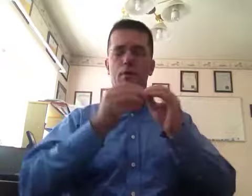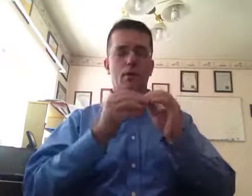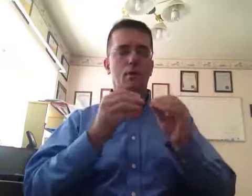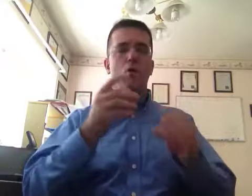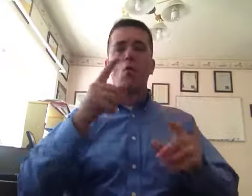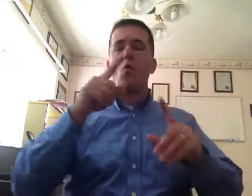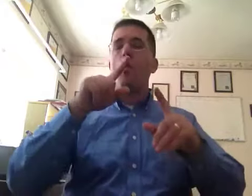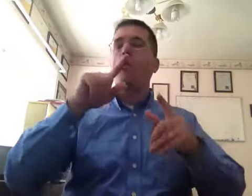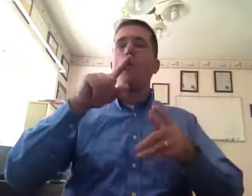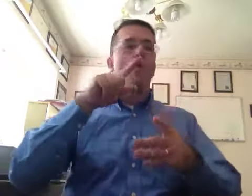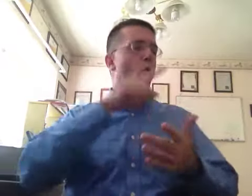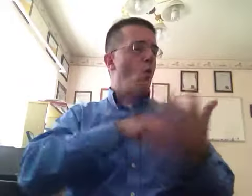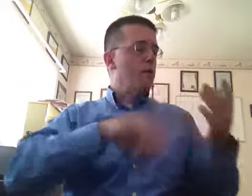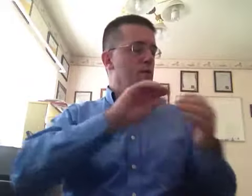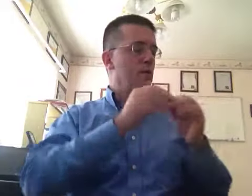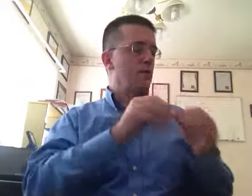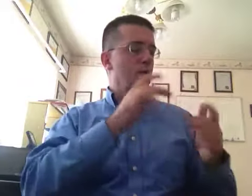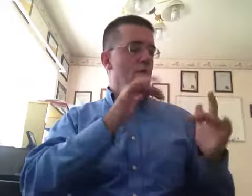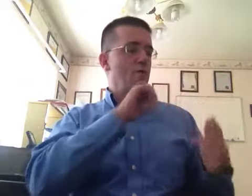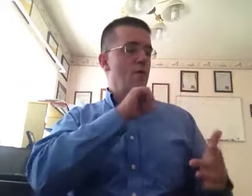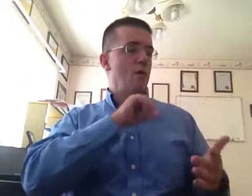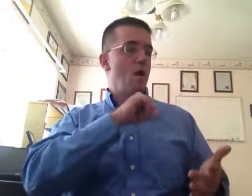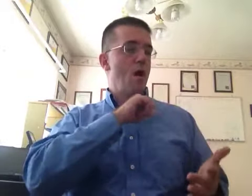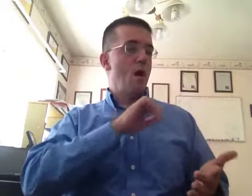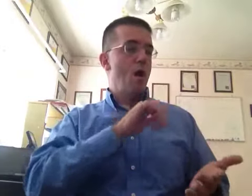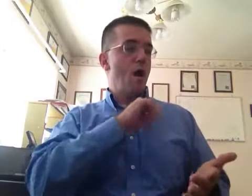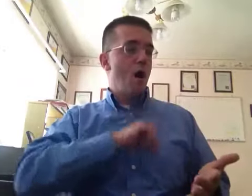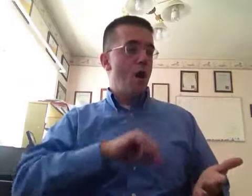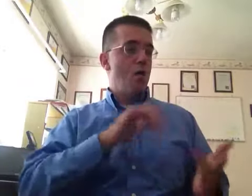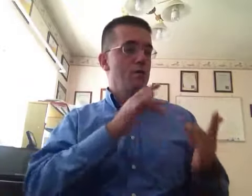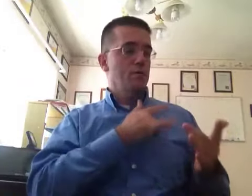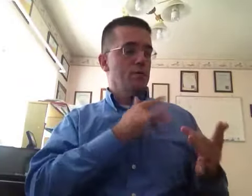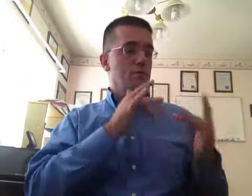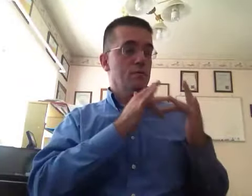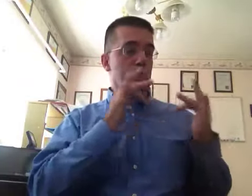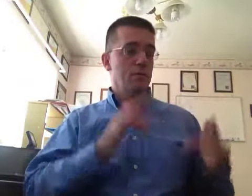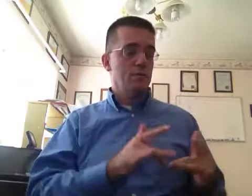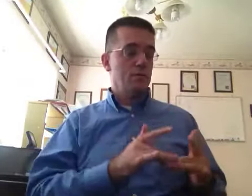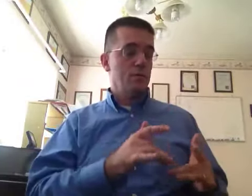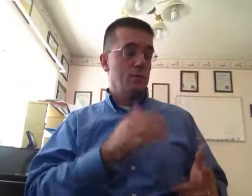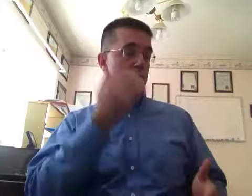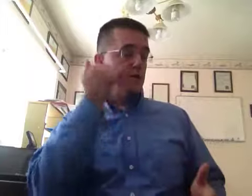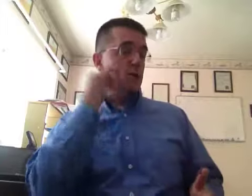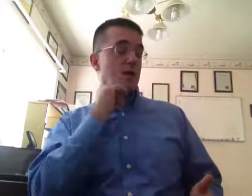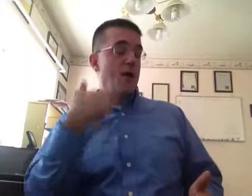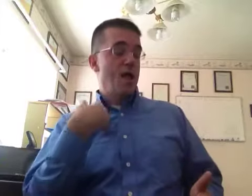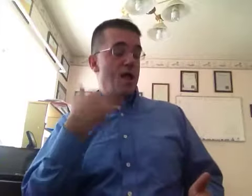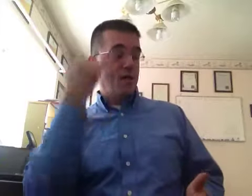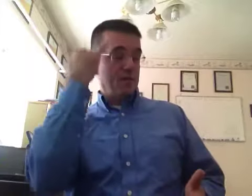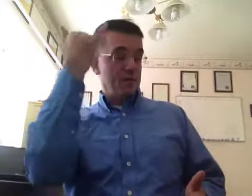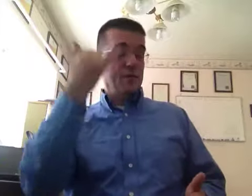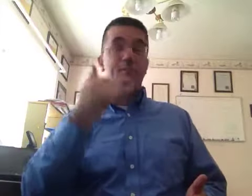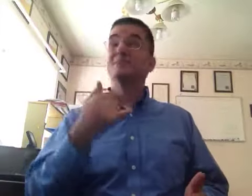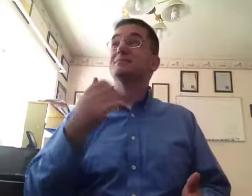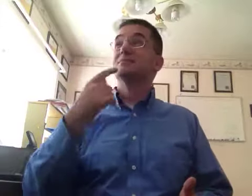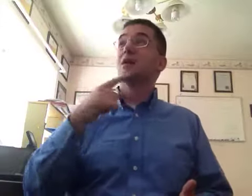the number on the heart surgery if you didn't have insurance? Any idea? I mean, our first bill was